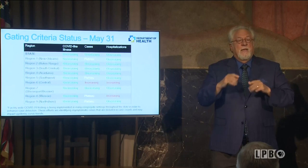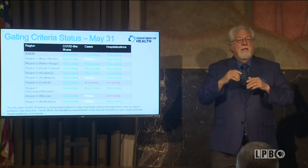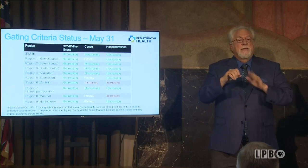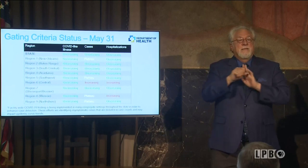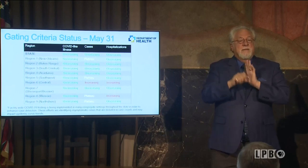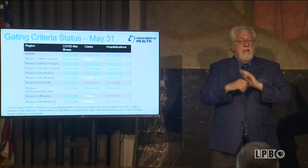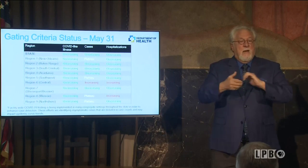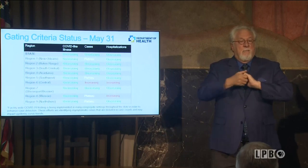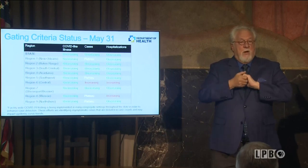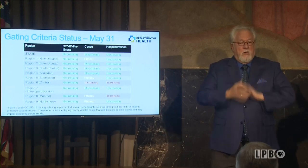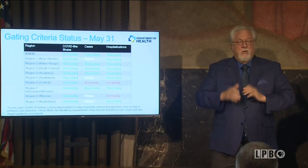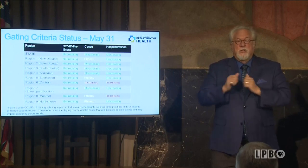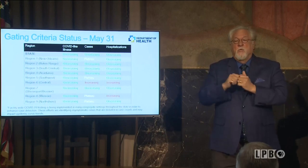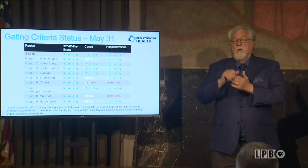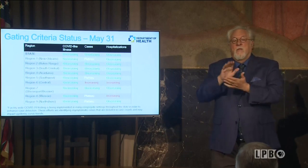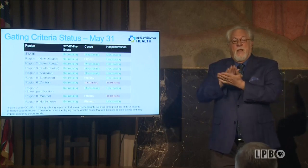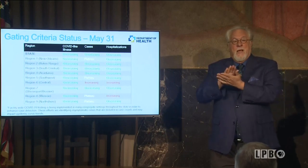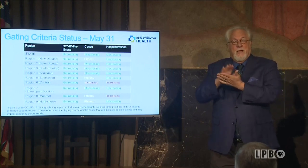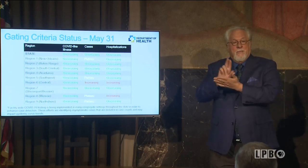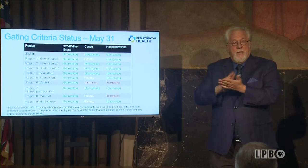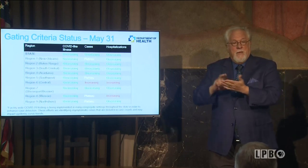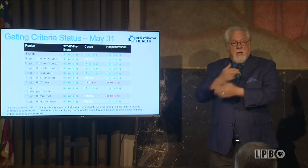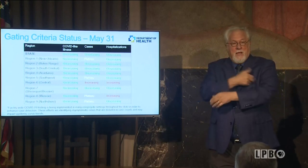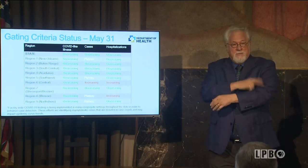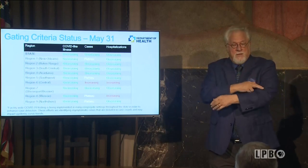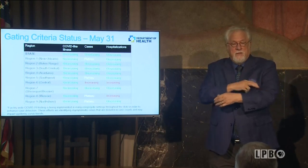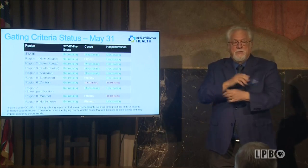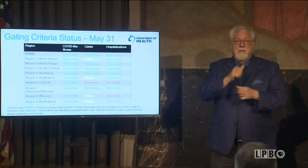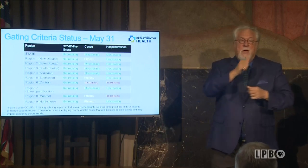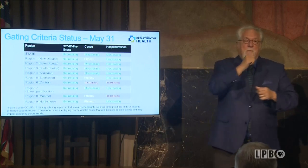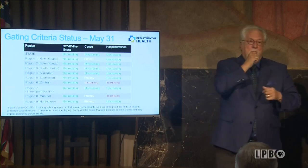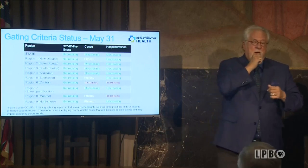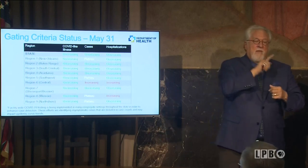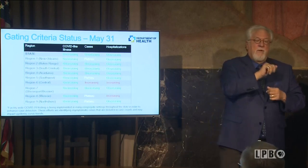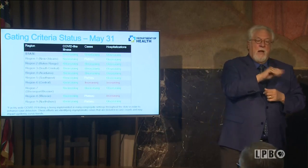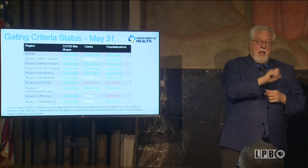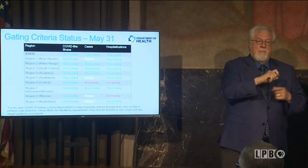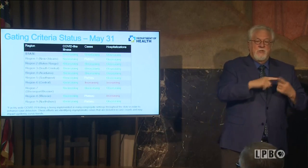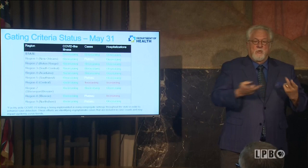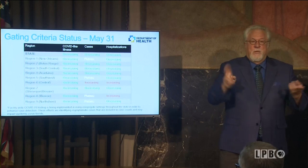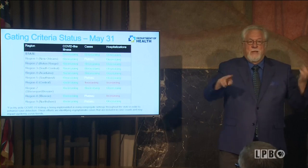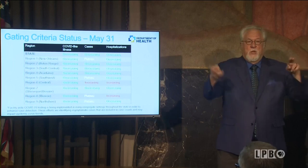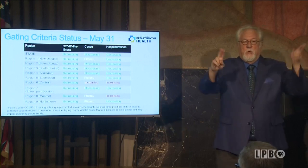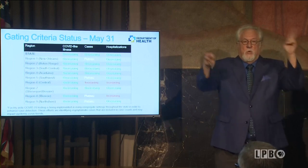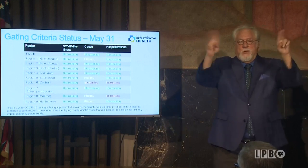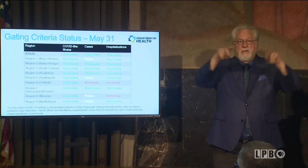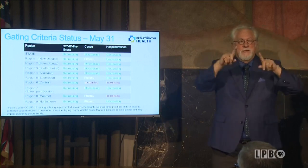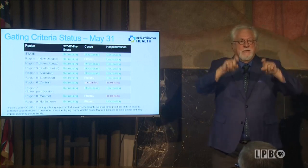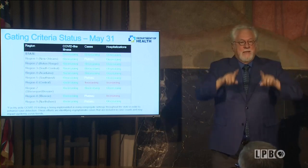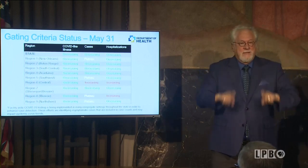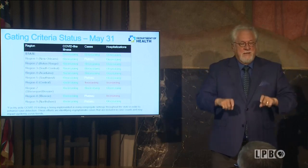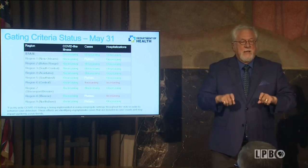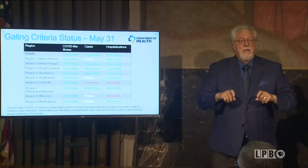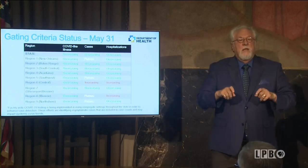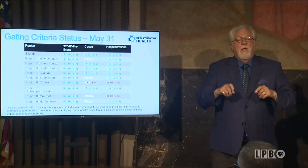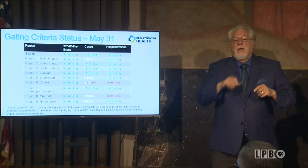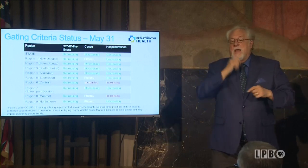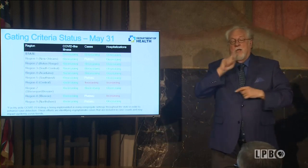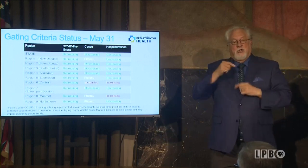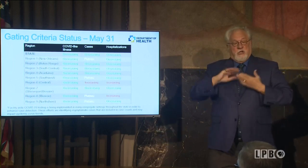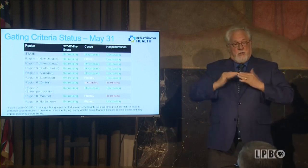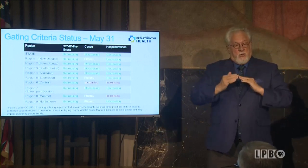academic, hospital, and private sector labs to increase testing throughout the state, not just in